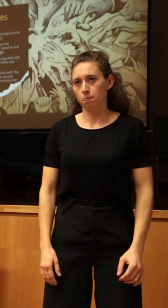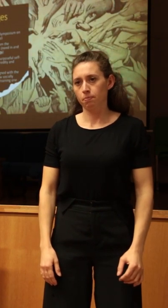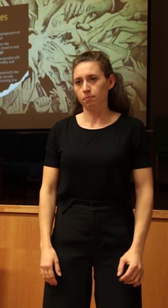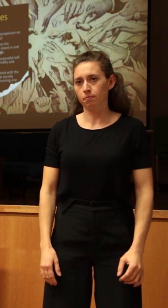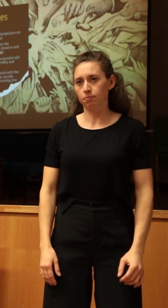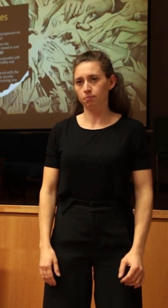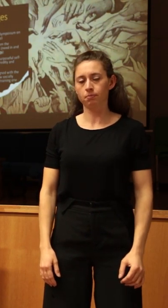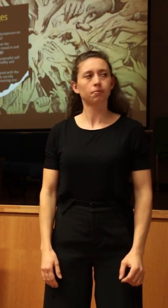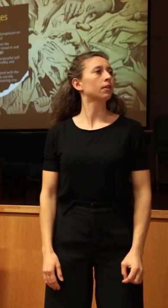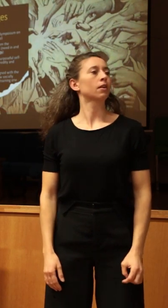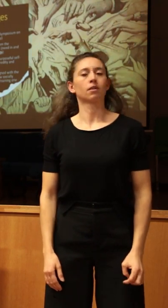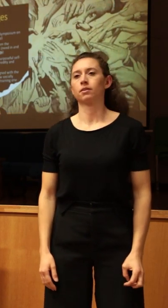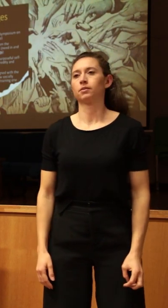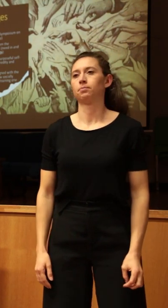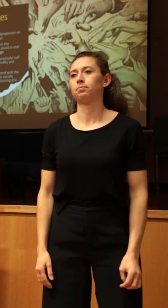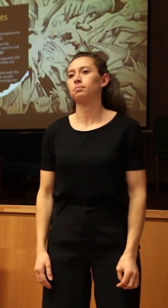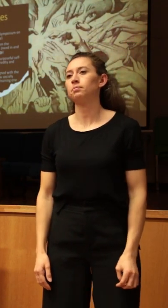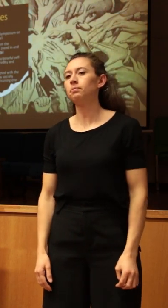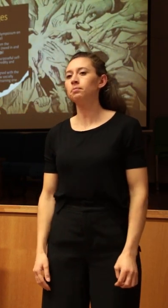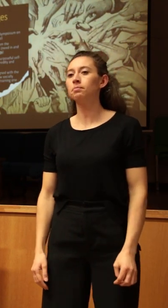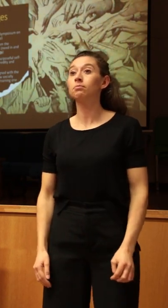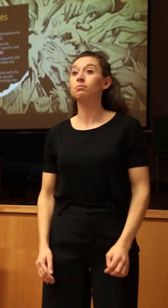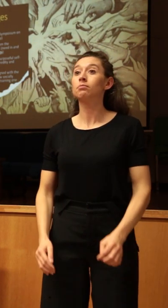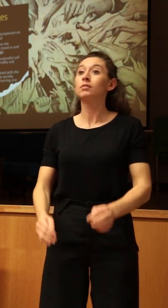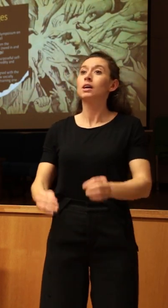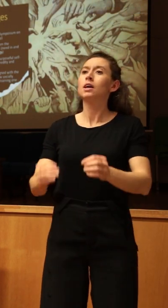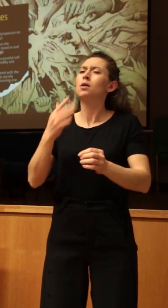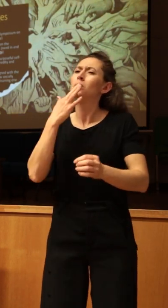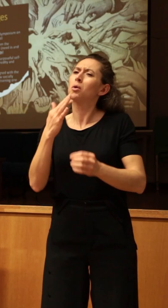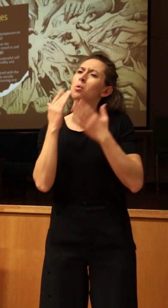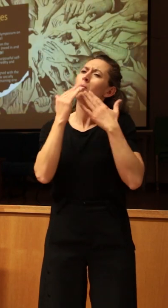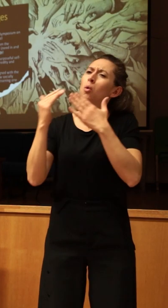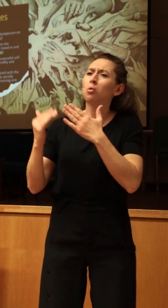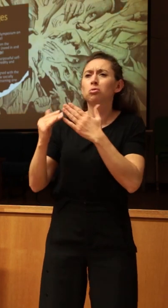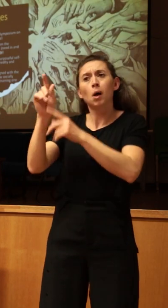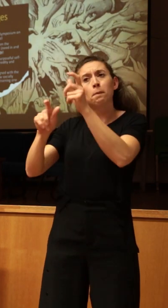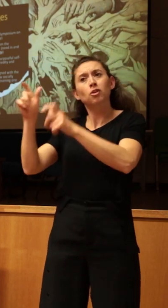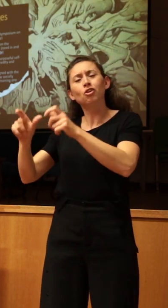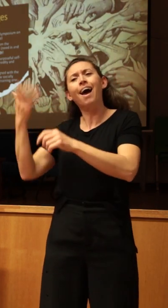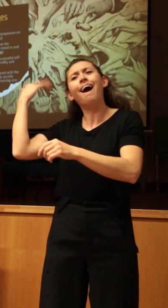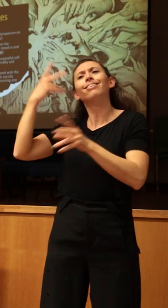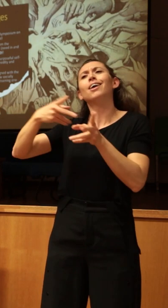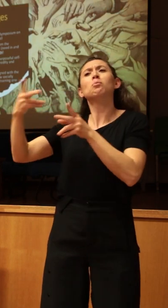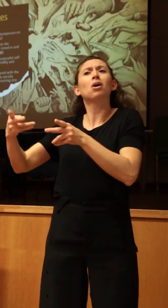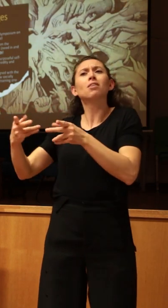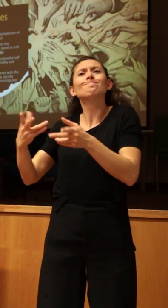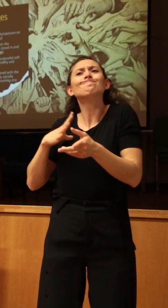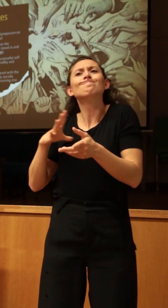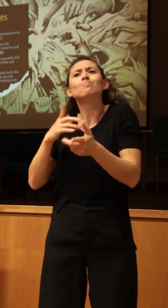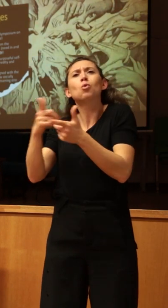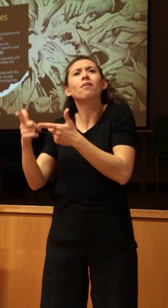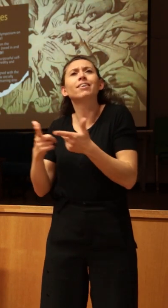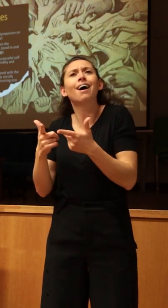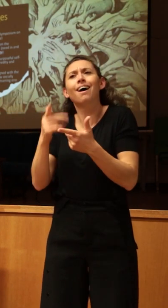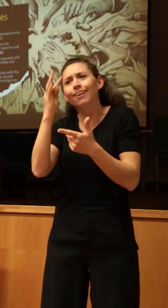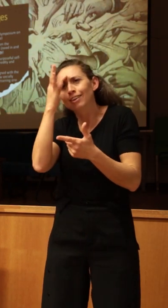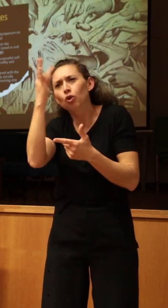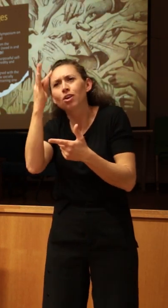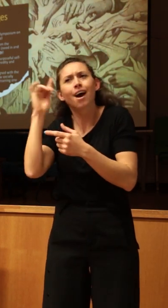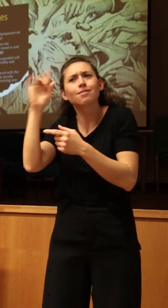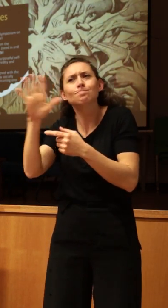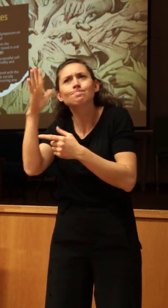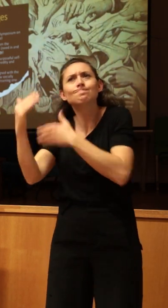that time didn't have any answer to. Y para las preguntas que la gente se hacía en aquel momento no había todavía teorías